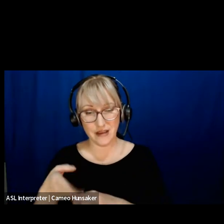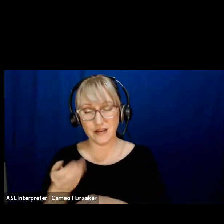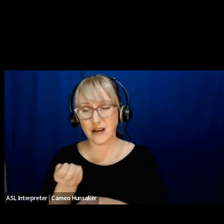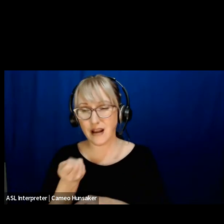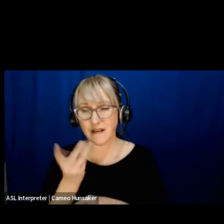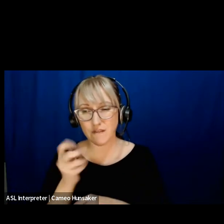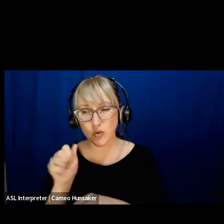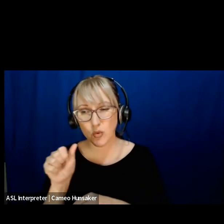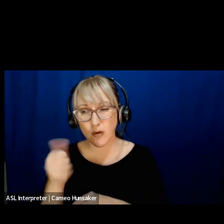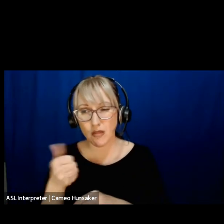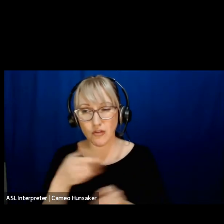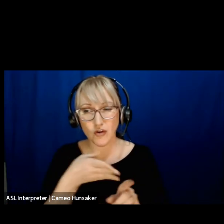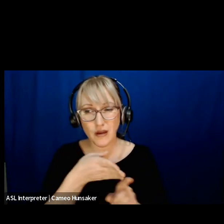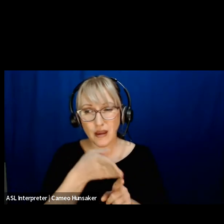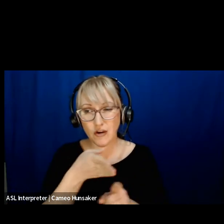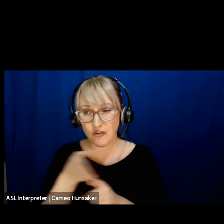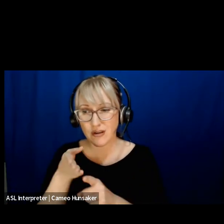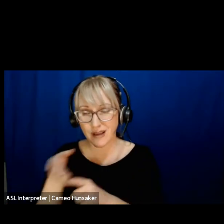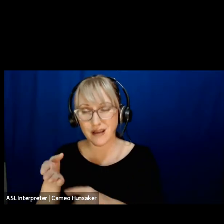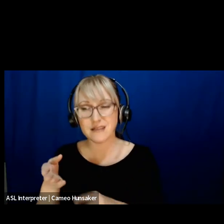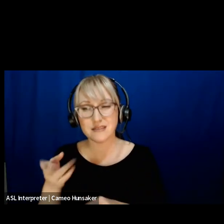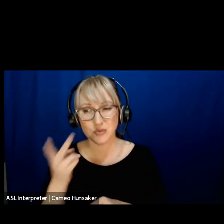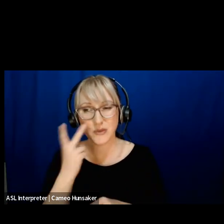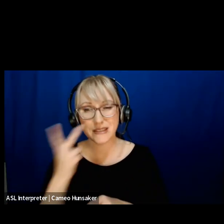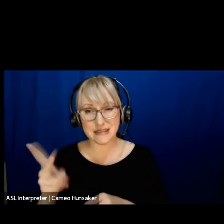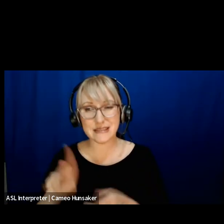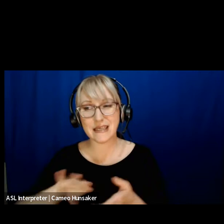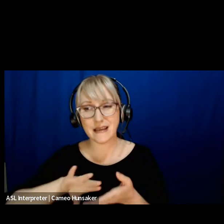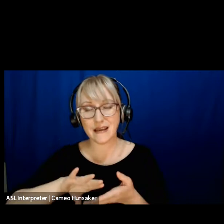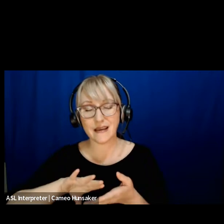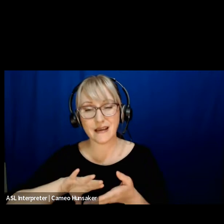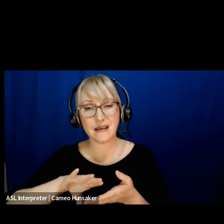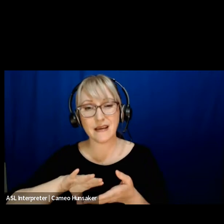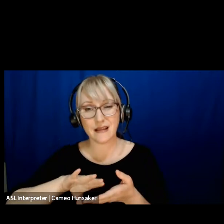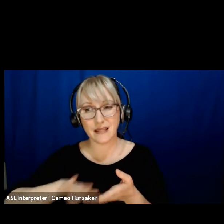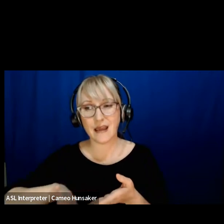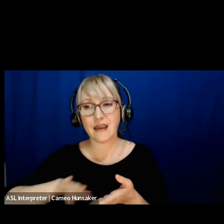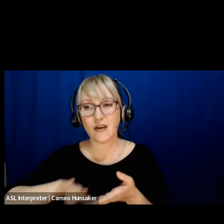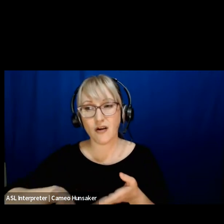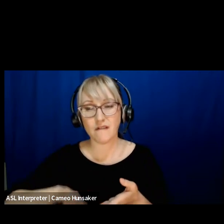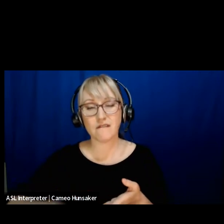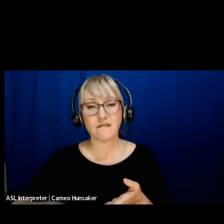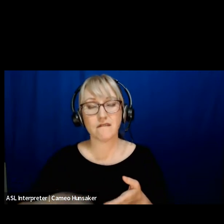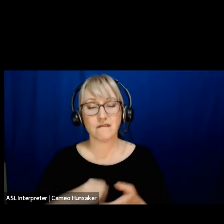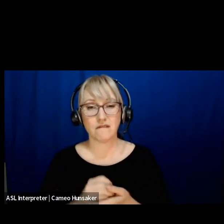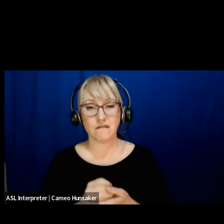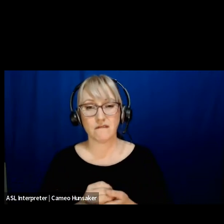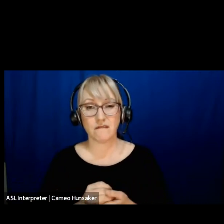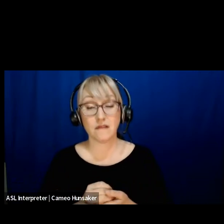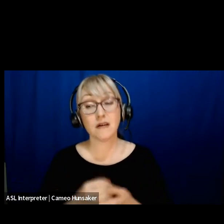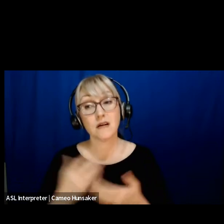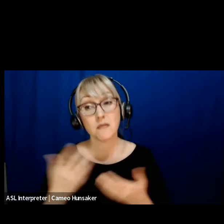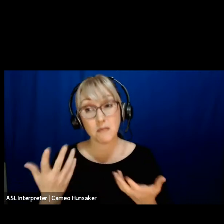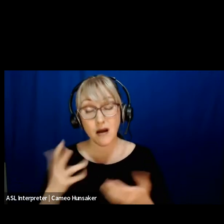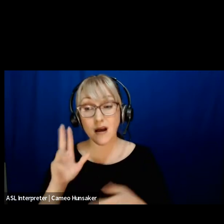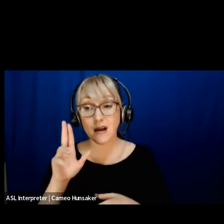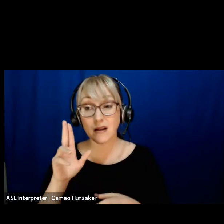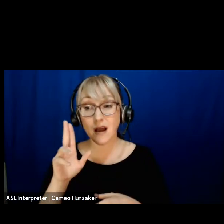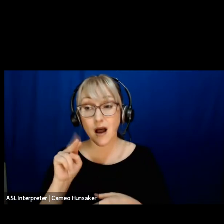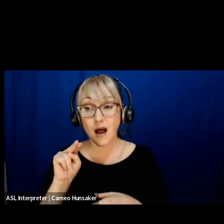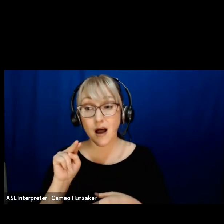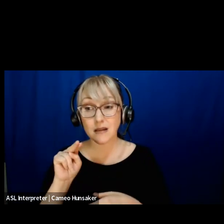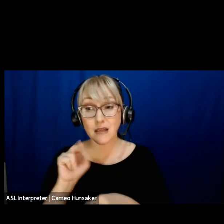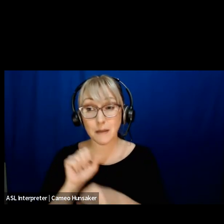areas we're starting to see layoffs. That being said, unemployment is still at record low levels. Numbers of